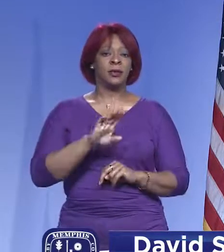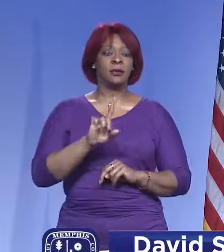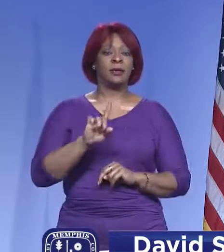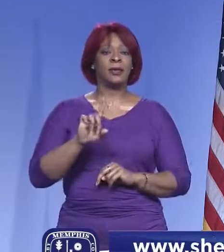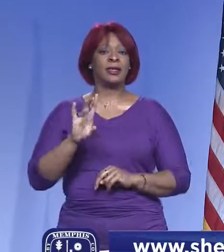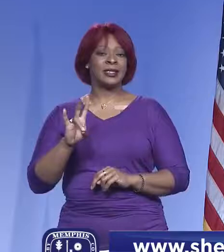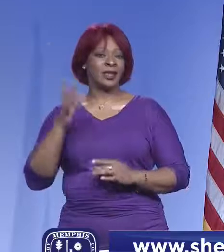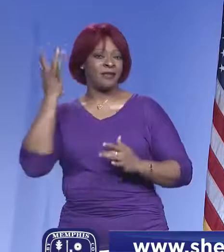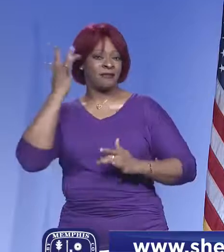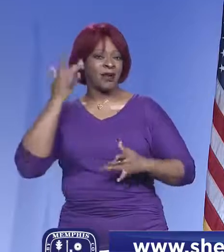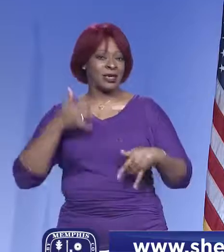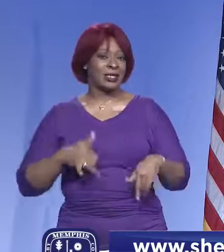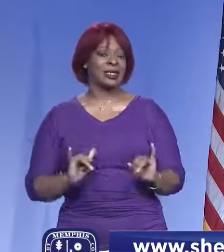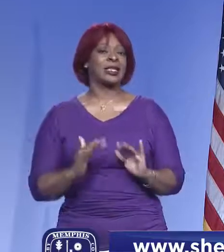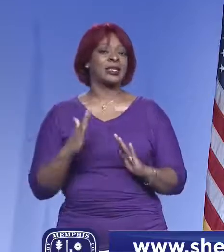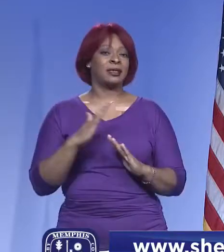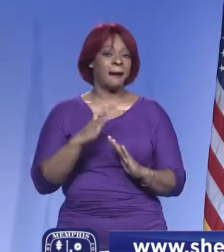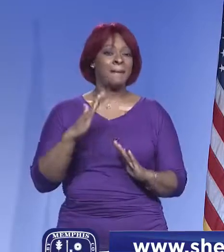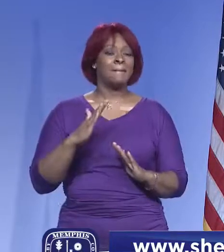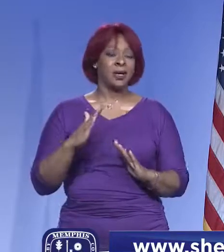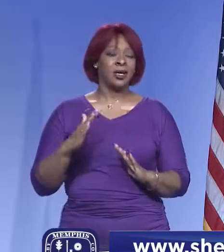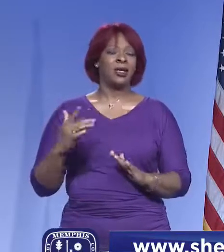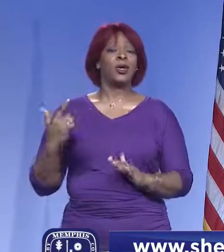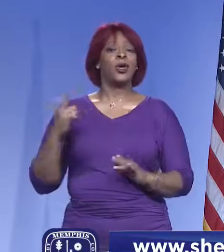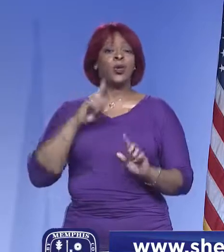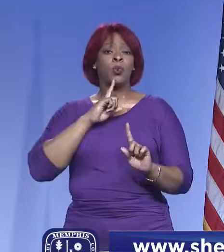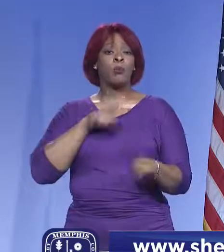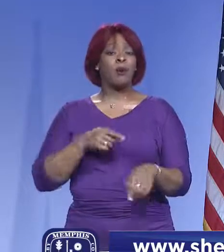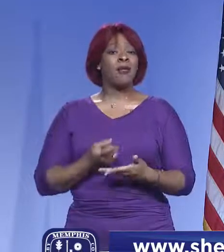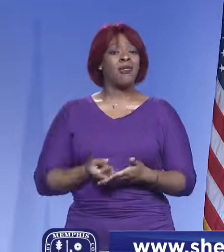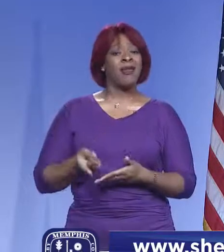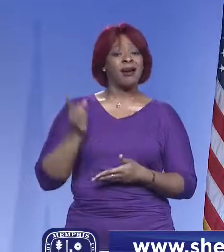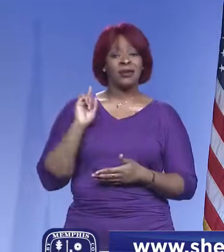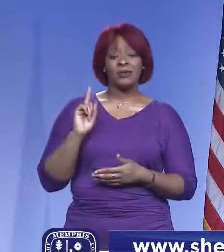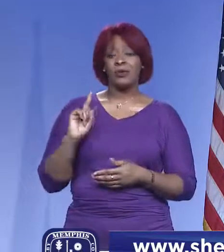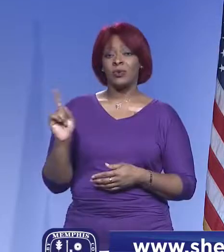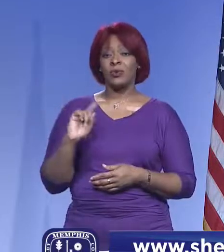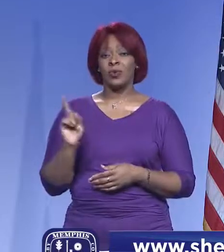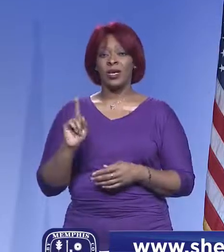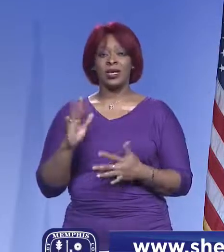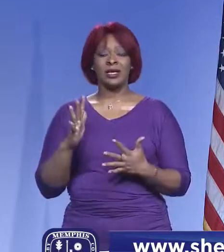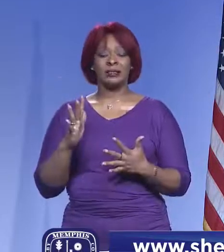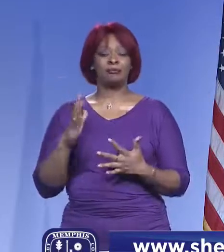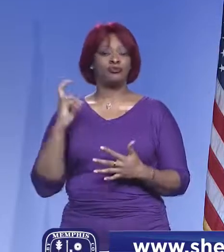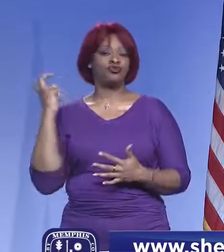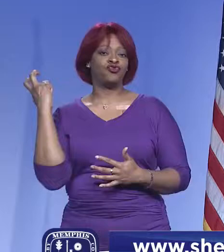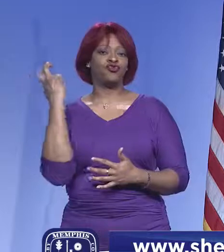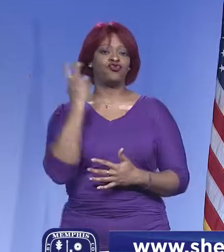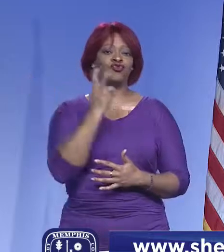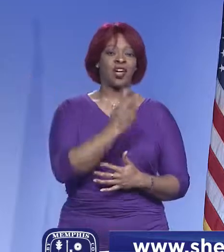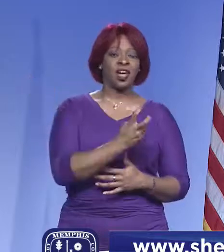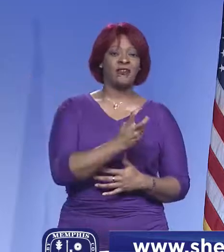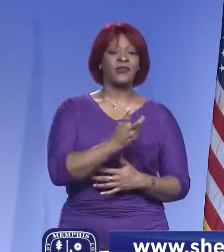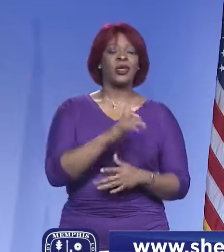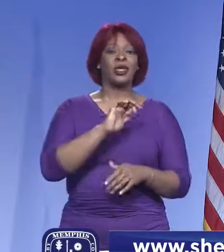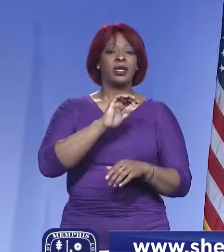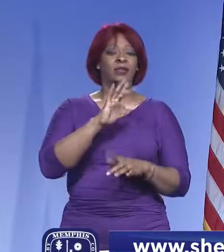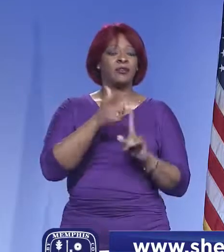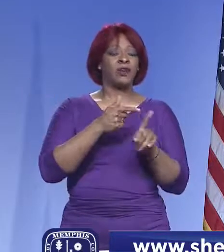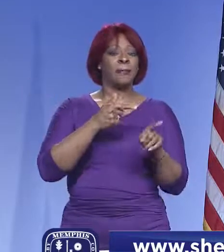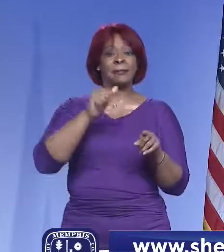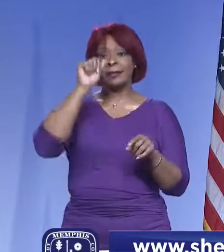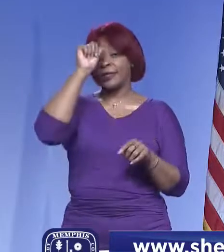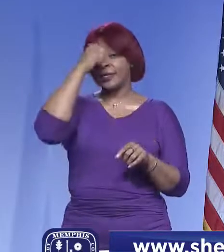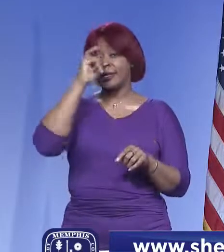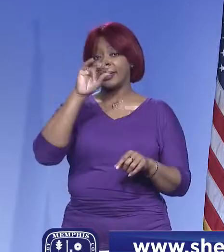B117. The case that we reported last week where it was travel associated, returning traveler from India with one